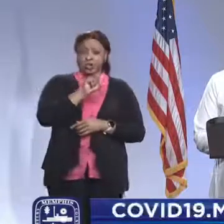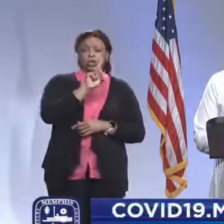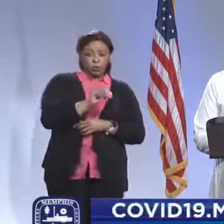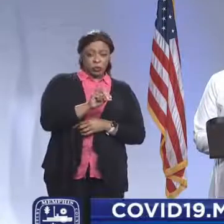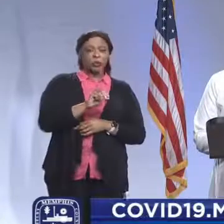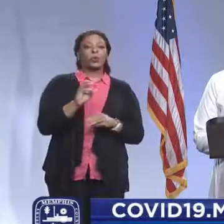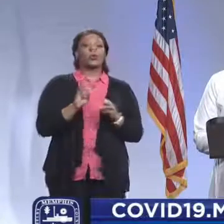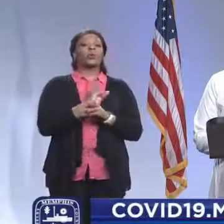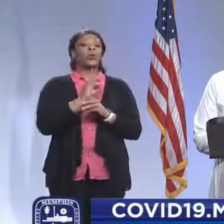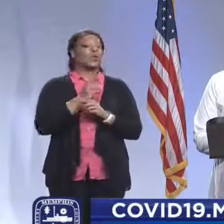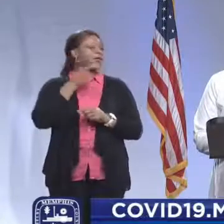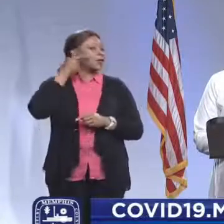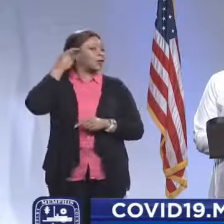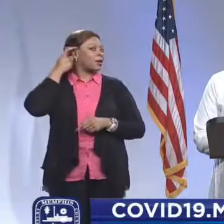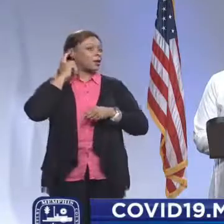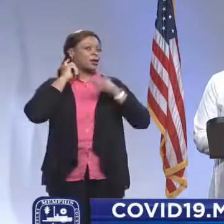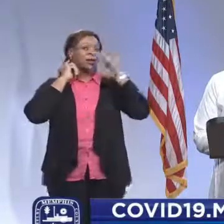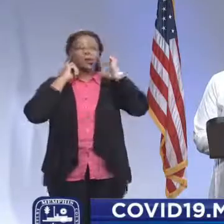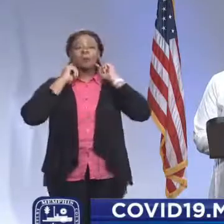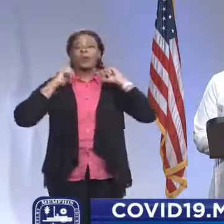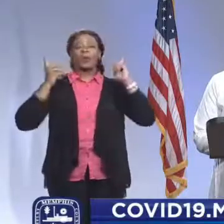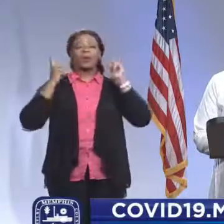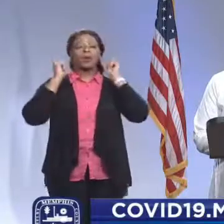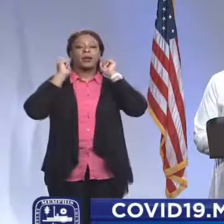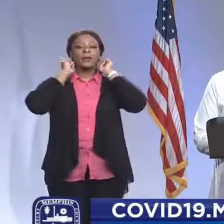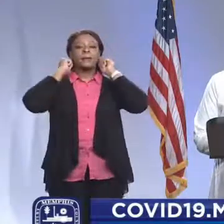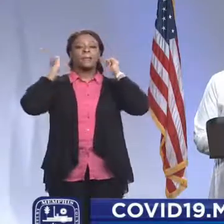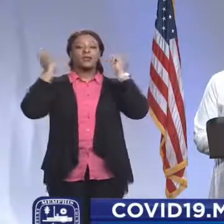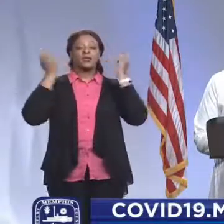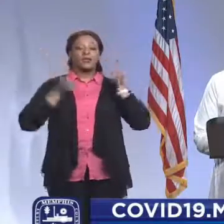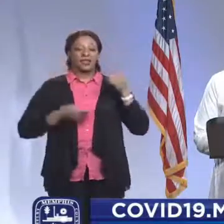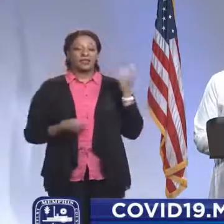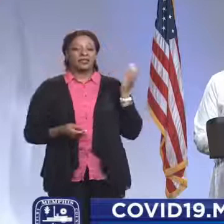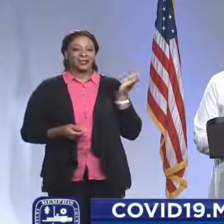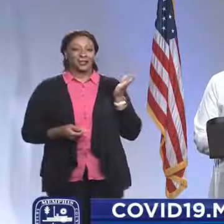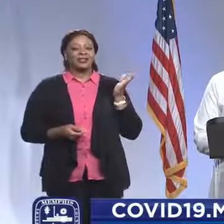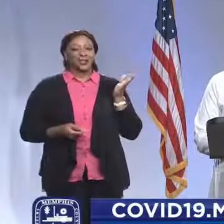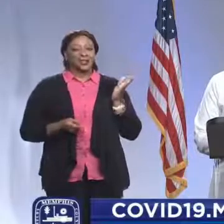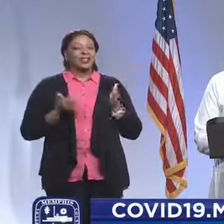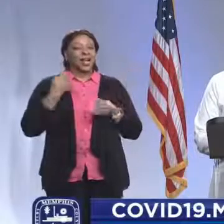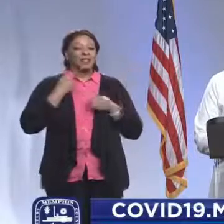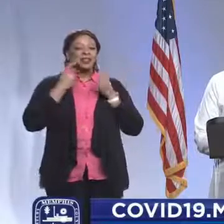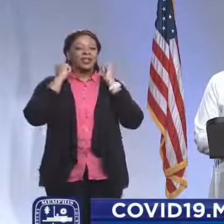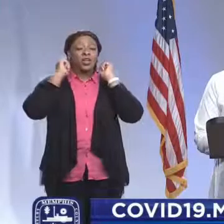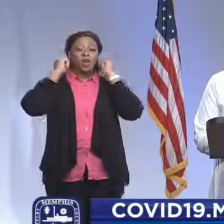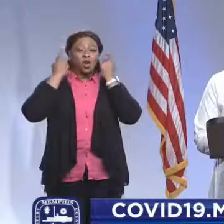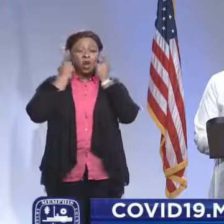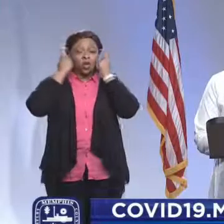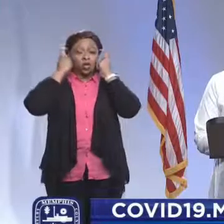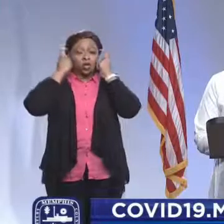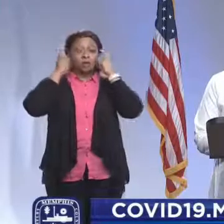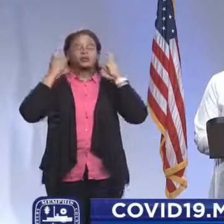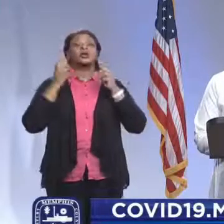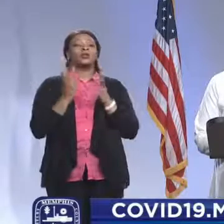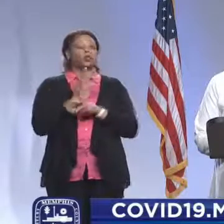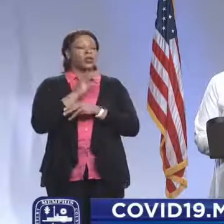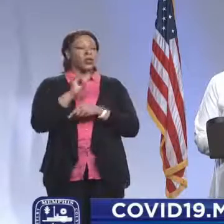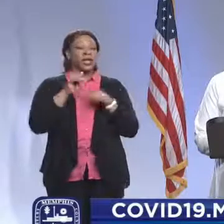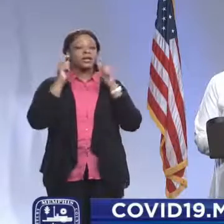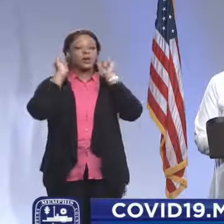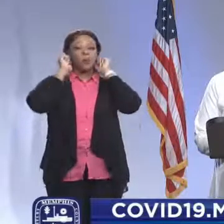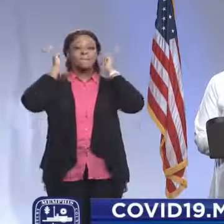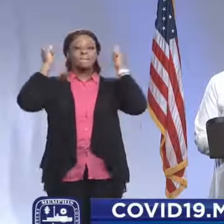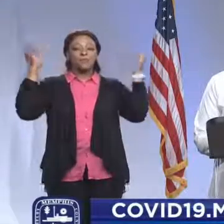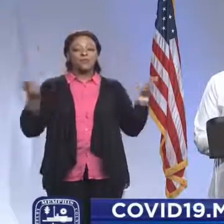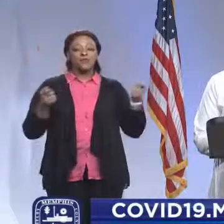the ear loop to remove your mask. If you're wearing the mask that have the ear loops on it, make sure you use it to remove